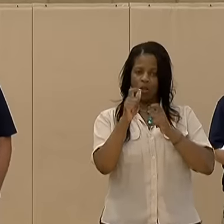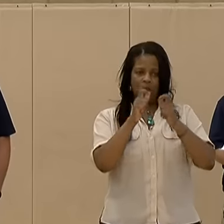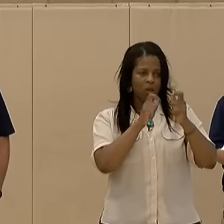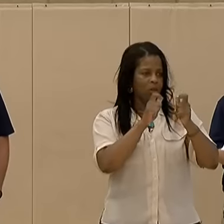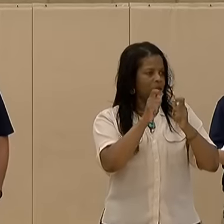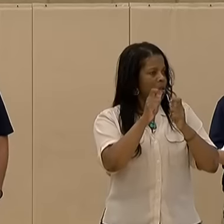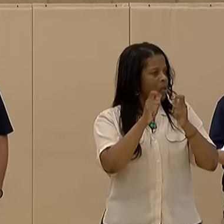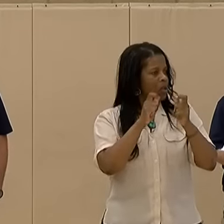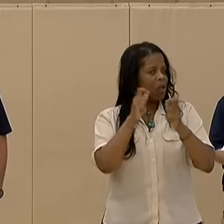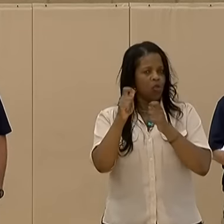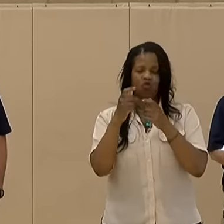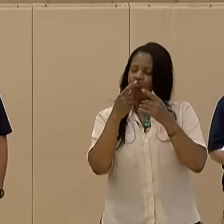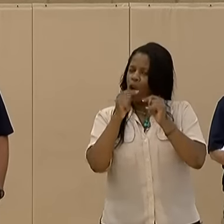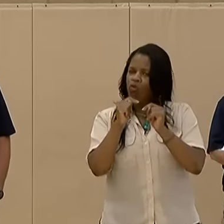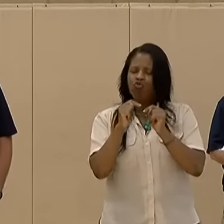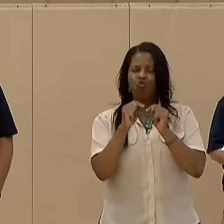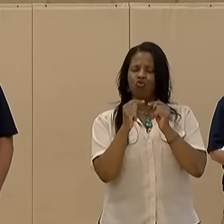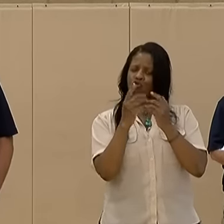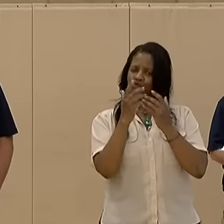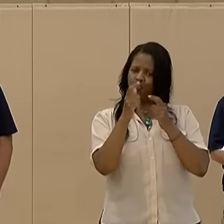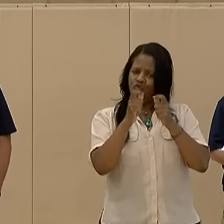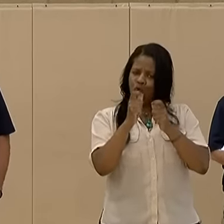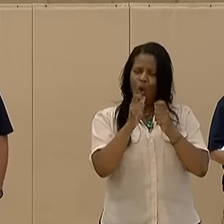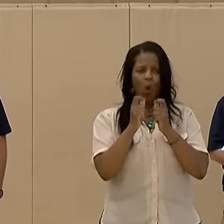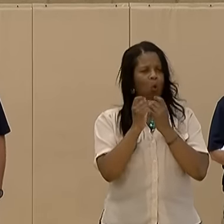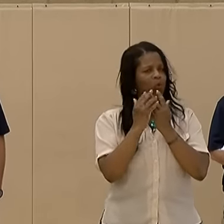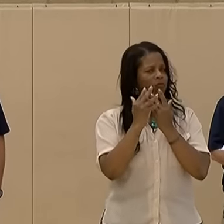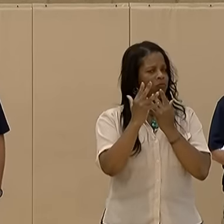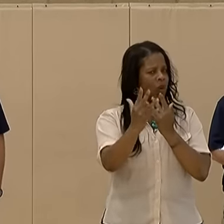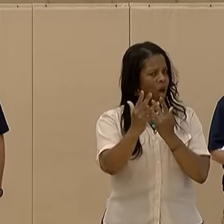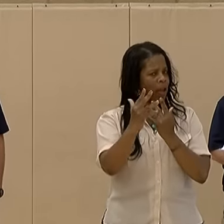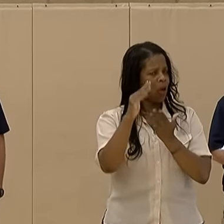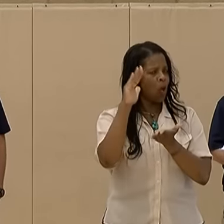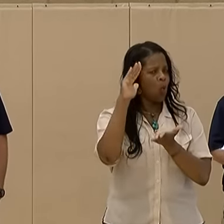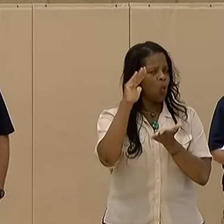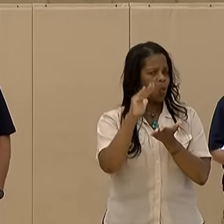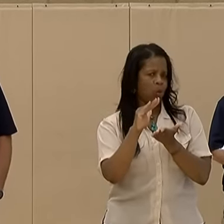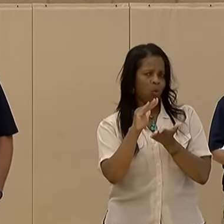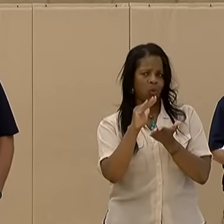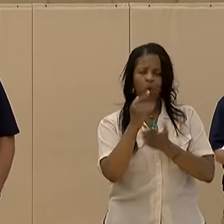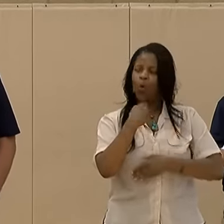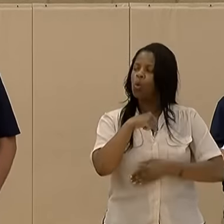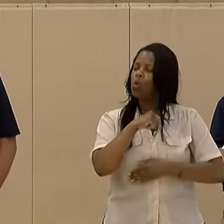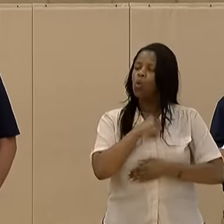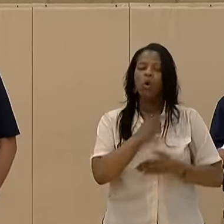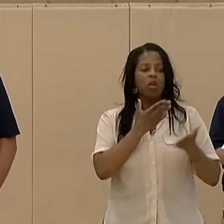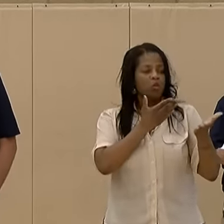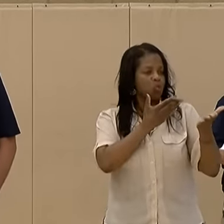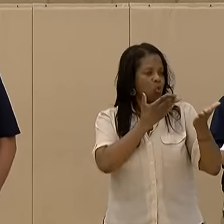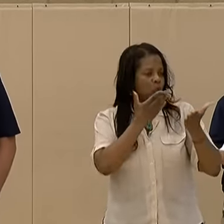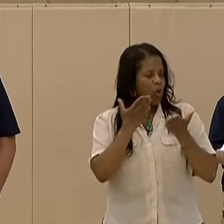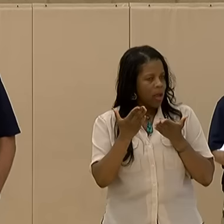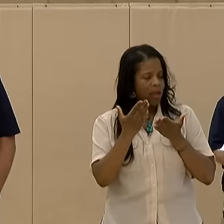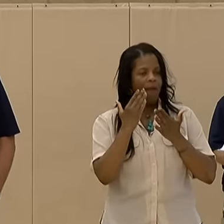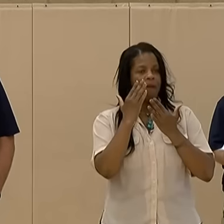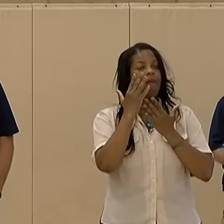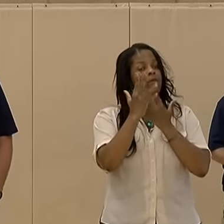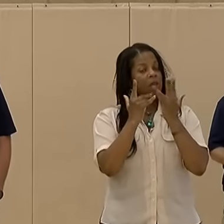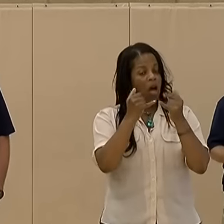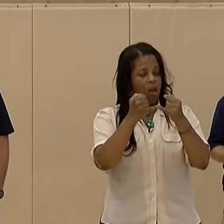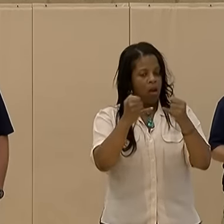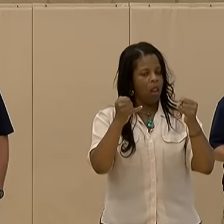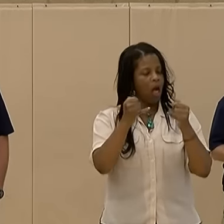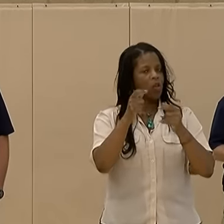the suppression of the Erskine fire. And so we bring both fire line supervision and